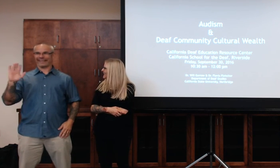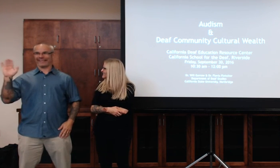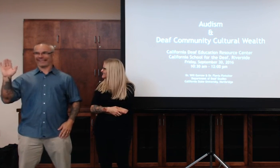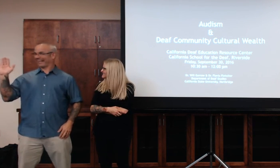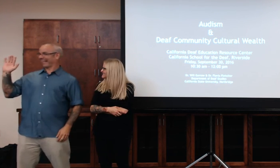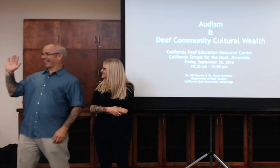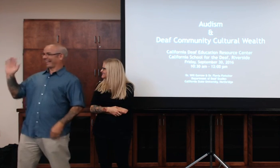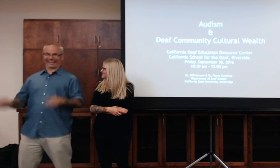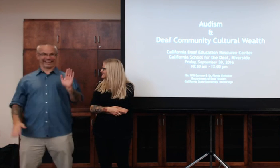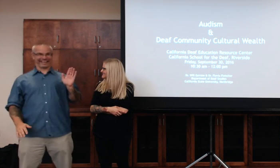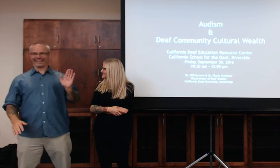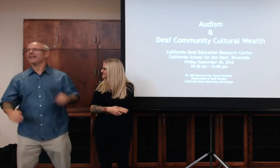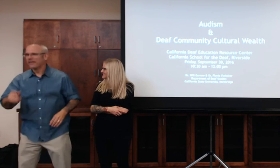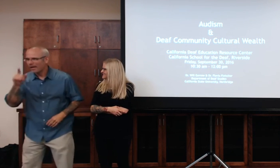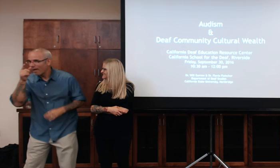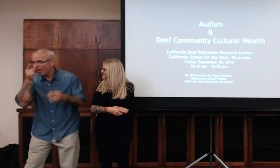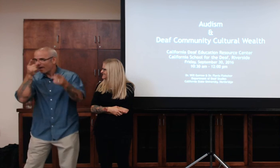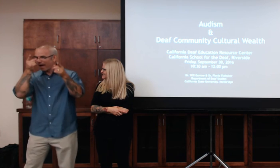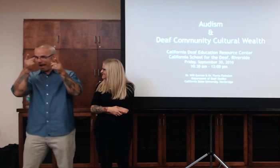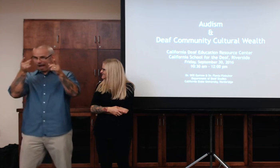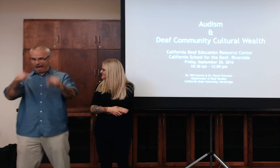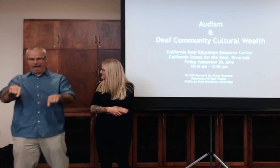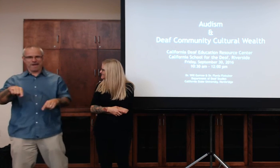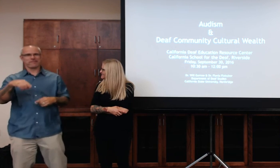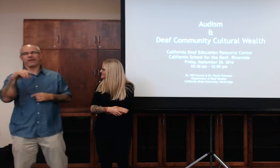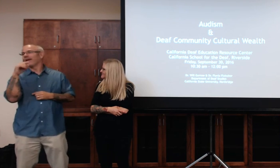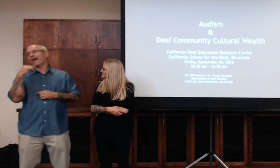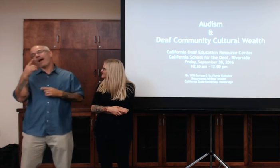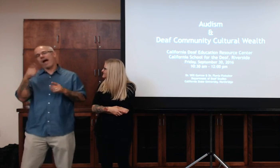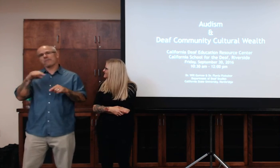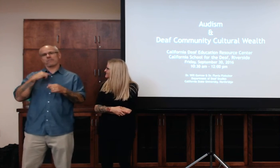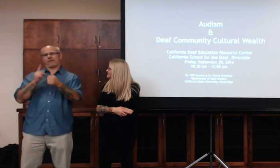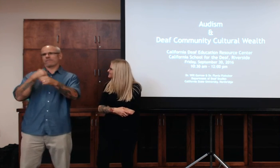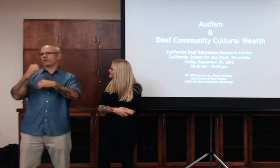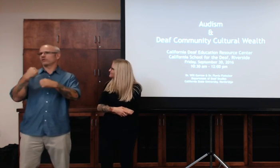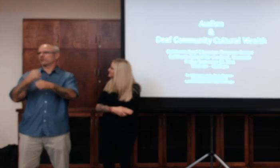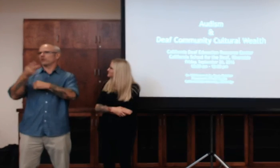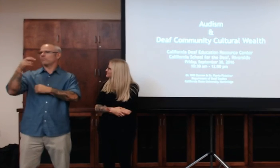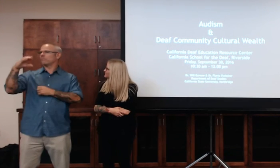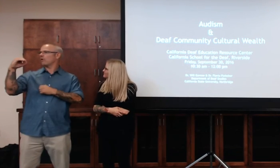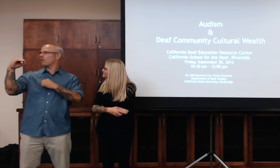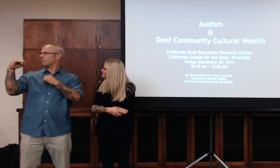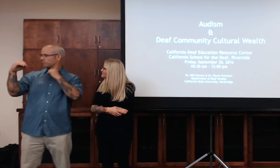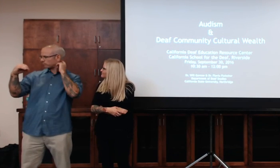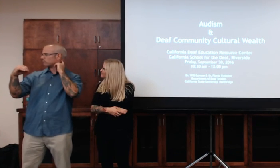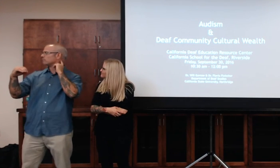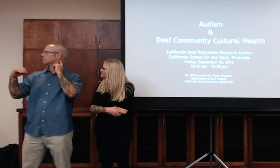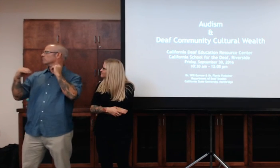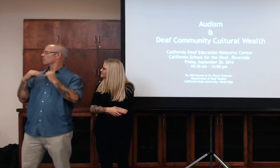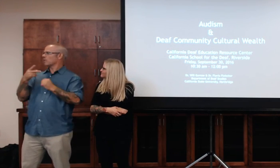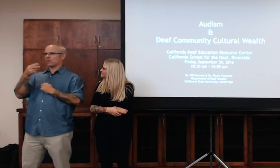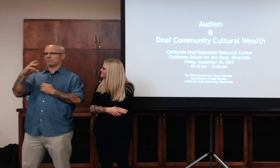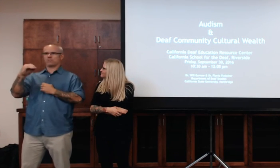you? This is the gist. This is all I can do. Hello. So happened to be my first year, again, professional.